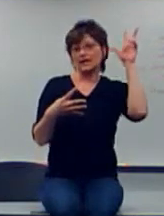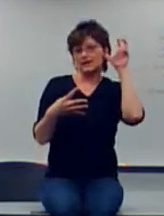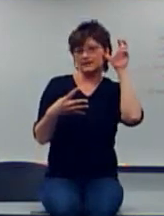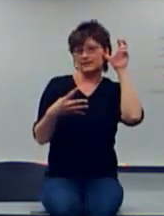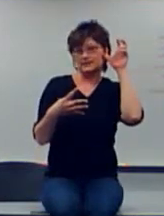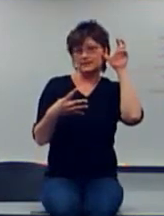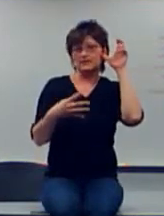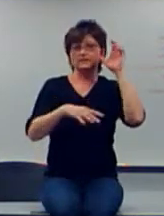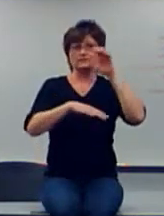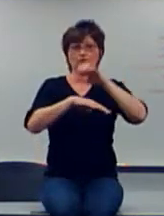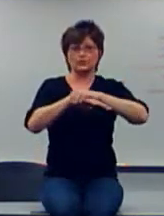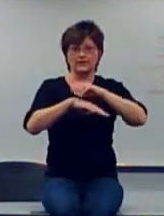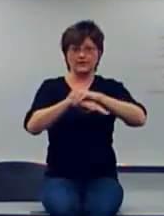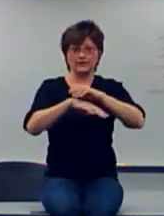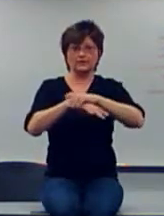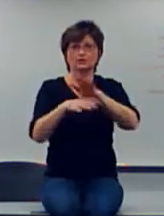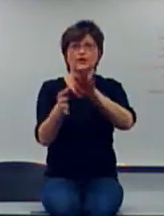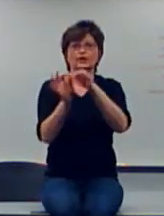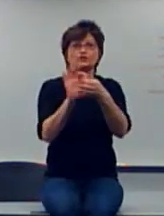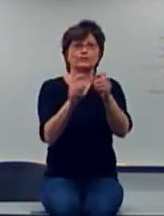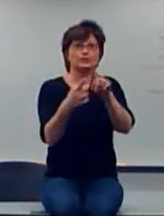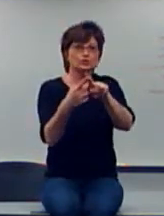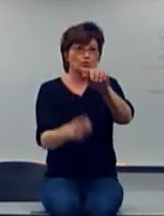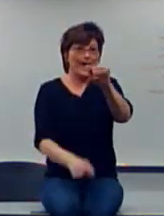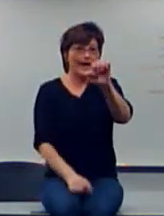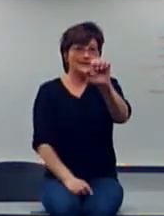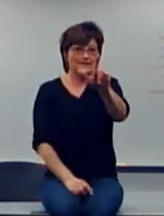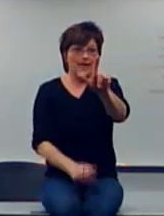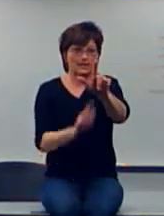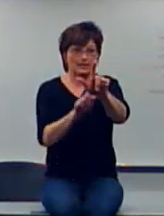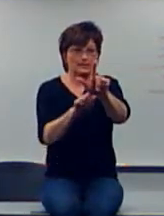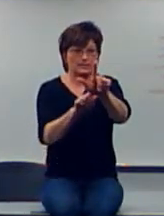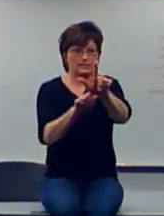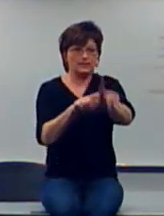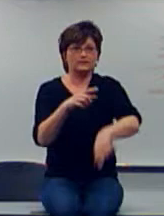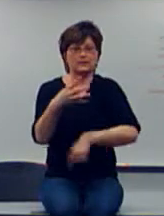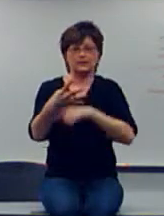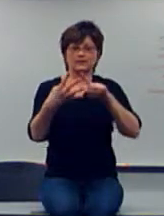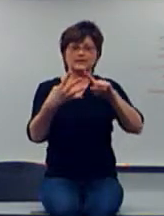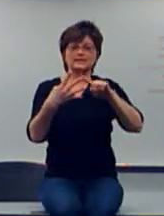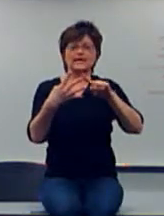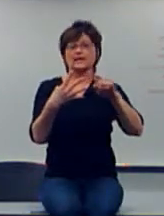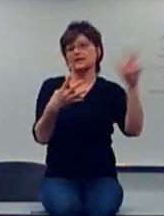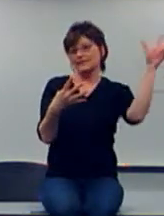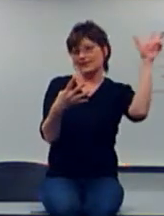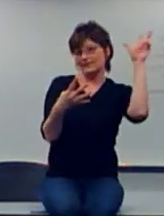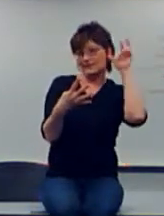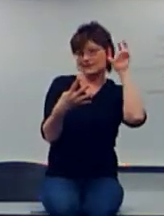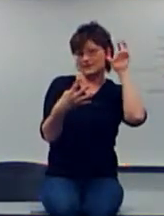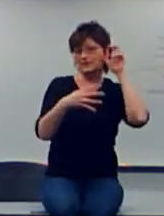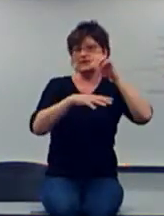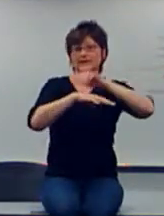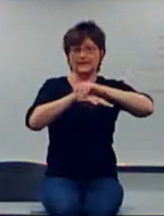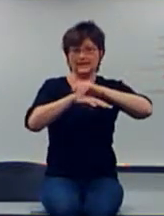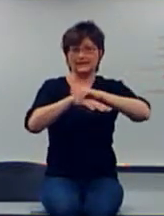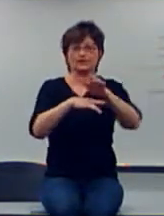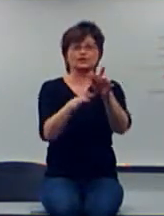So the first part, you're going to have to listen to the English and interpret into ASL. The second part, you listen